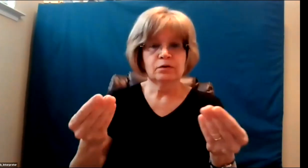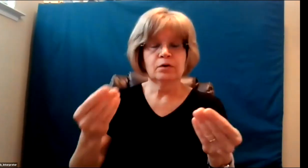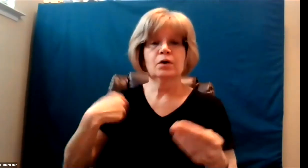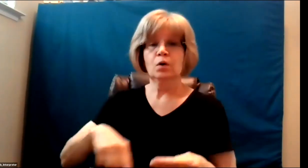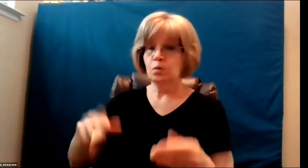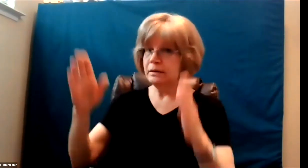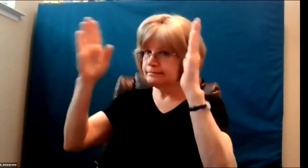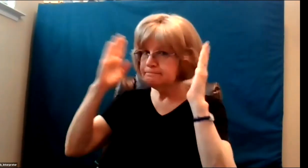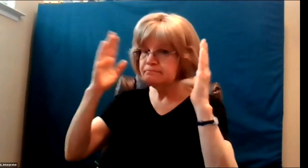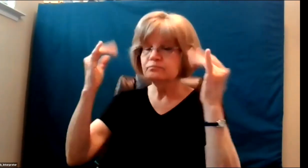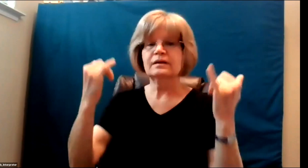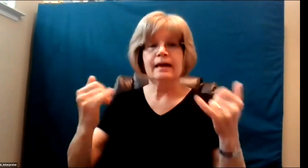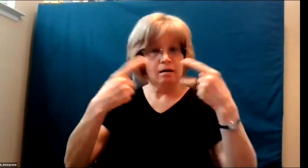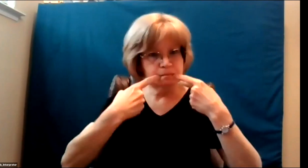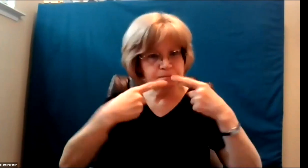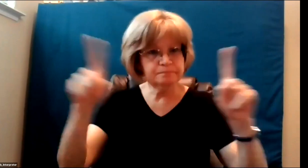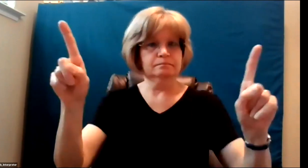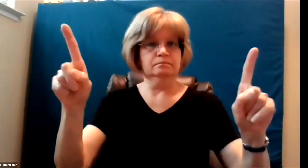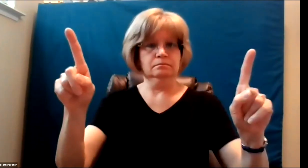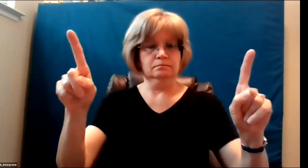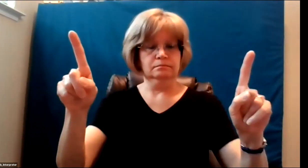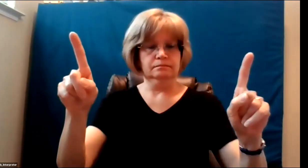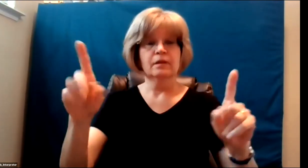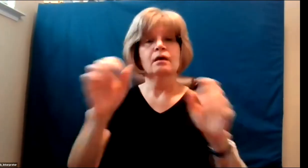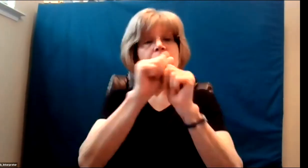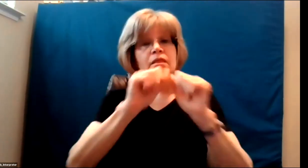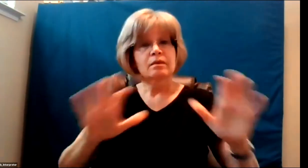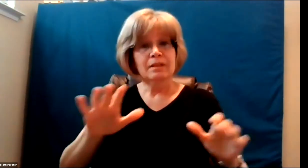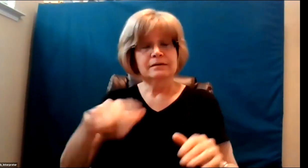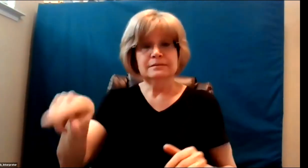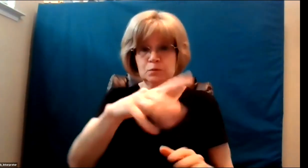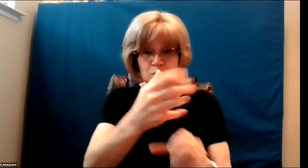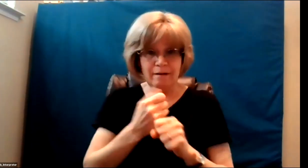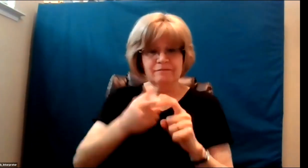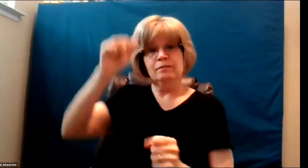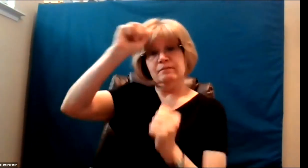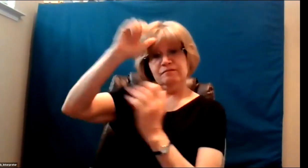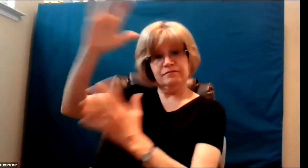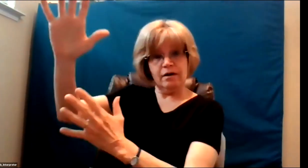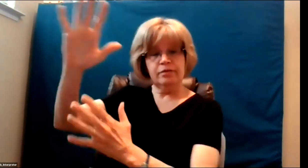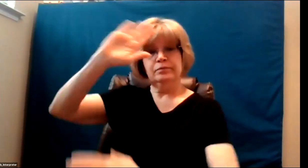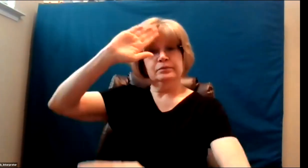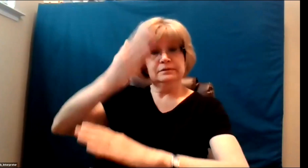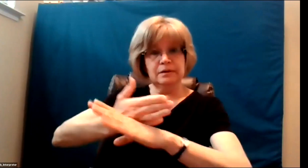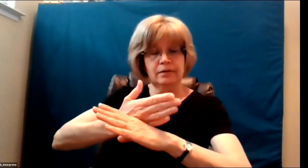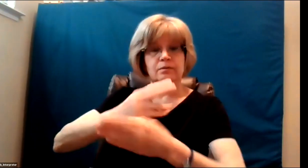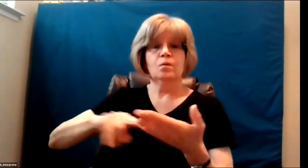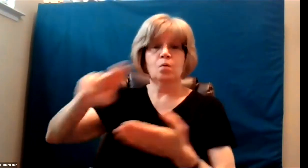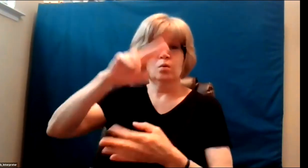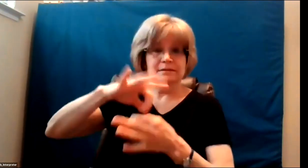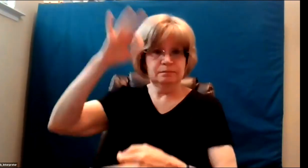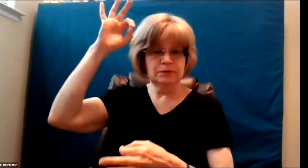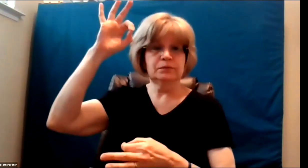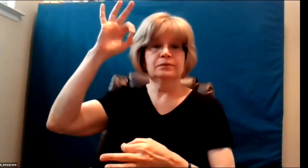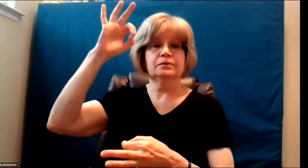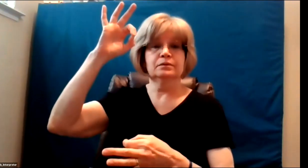heard, let us proclaim. The blessing that you have received from the Father, the Son, and the Holy